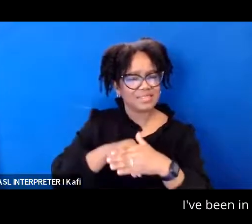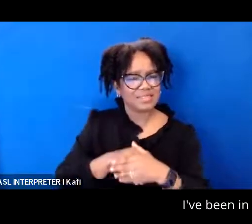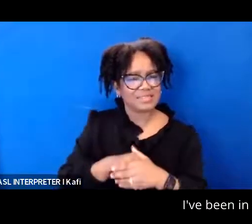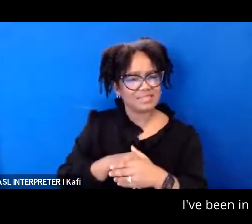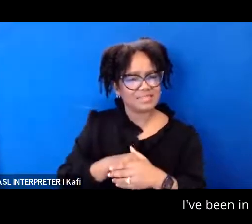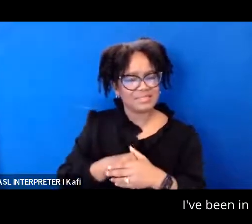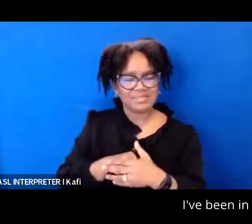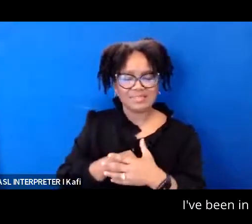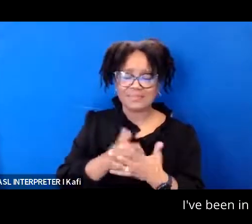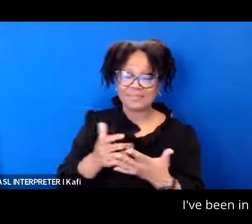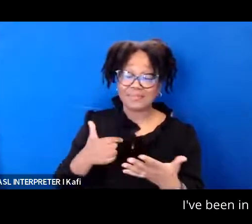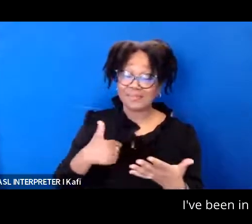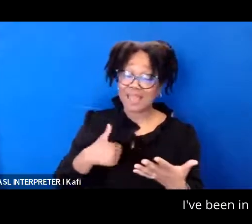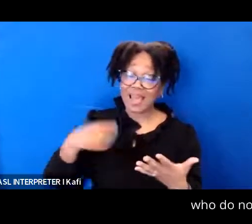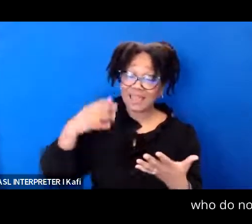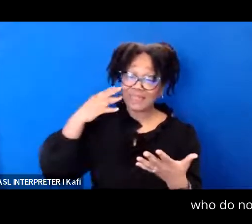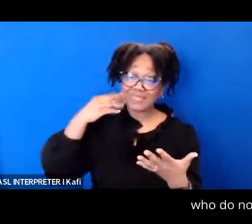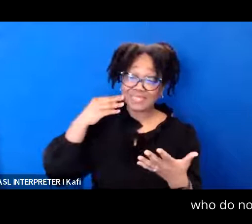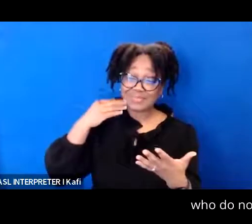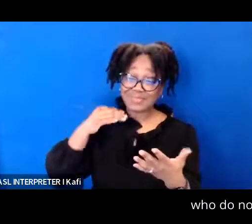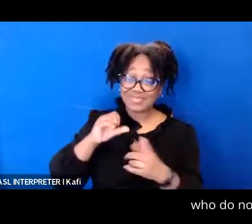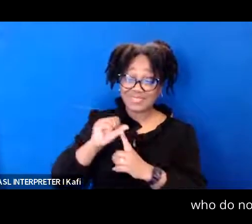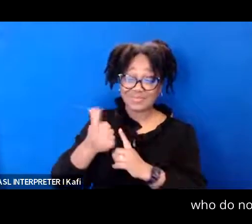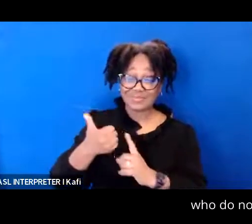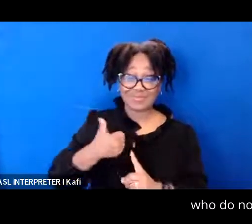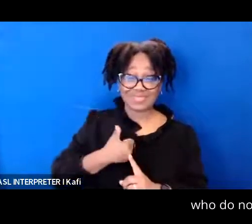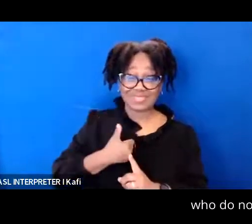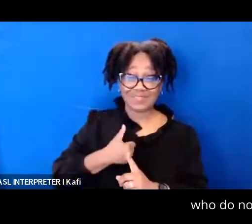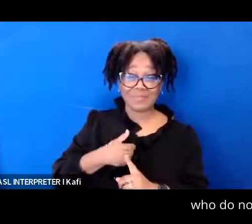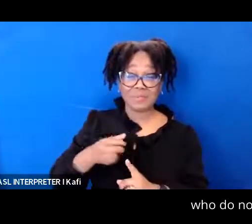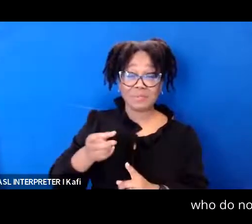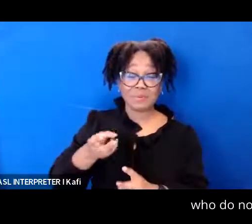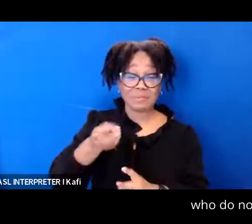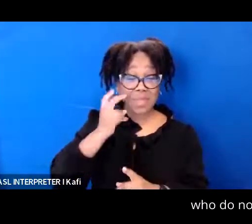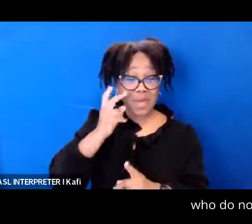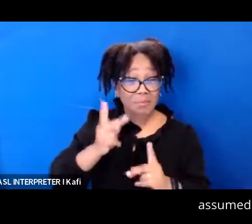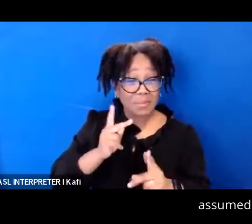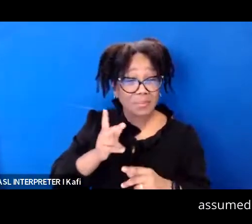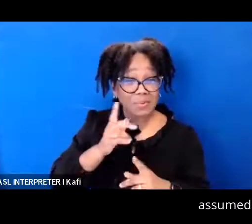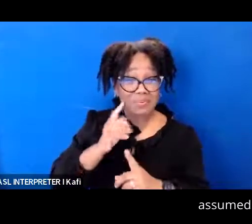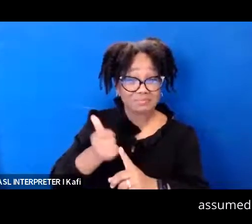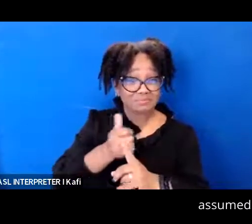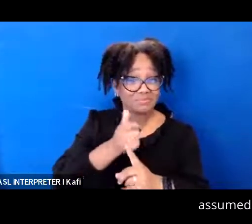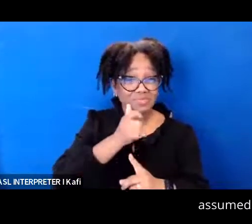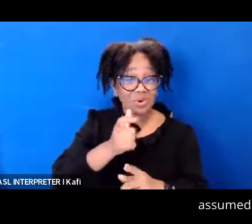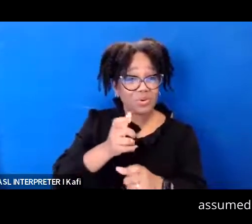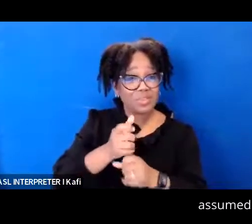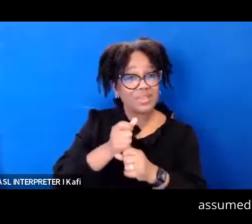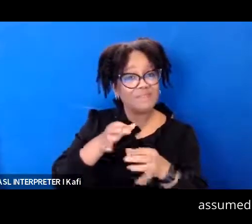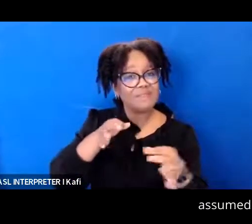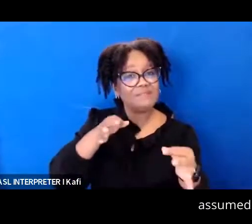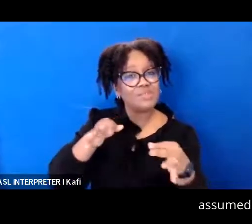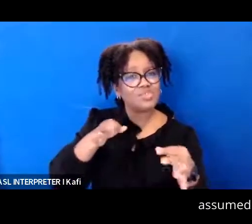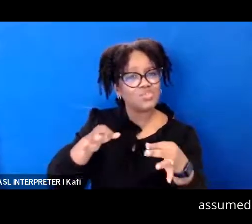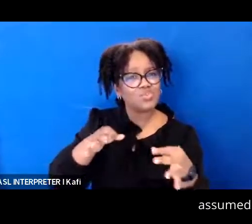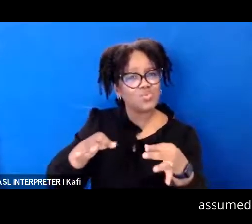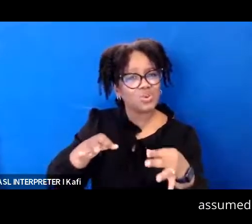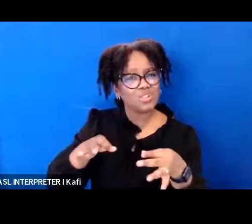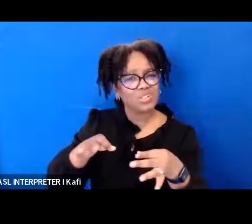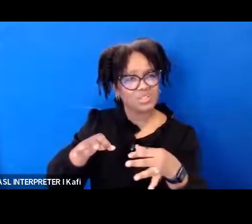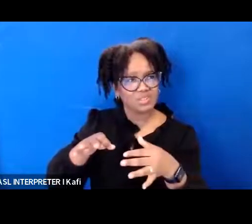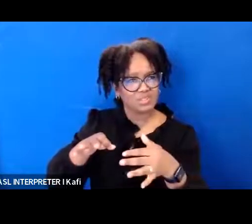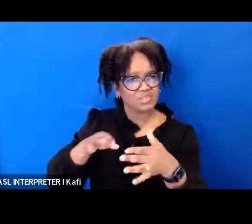people blind people who do not receive visual descriptions assume by my voice that i'm